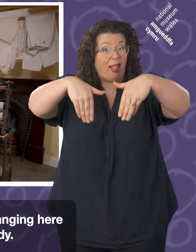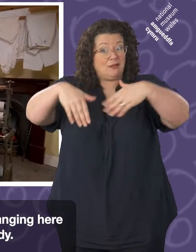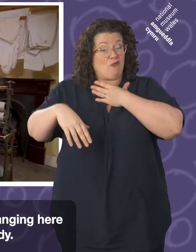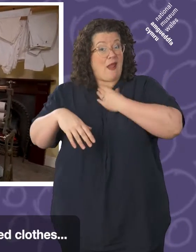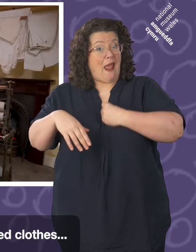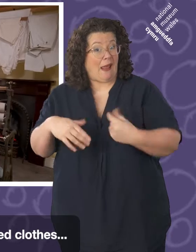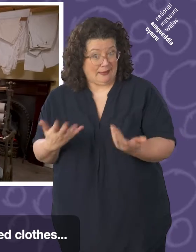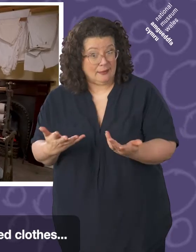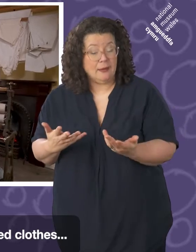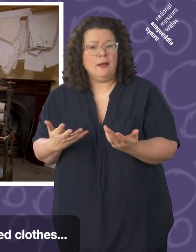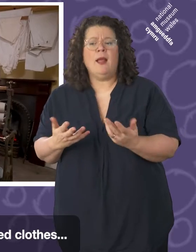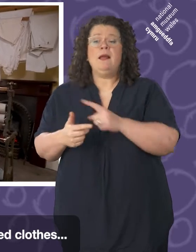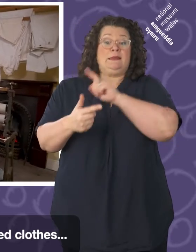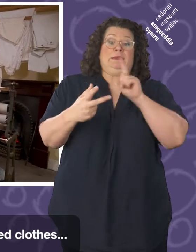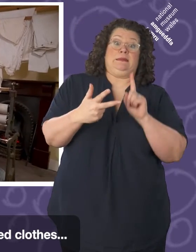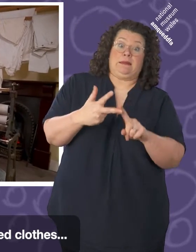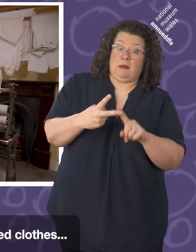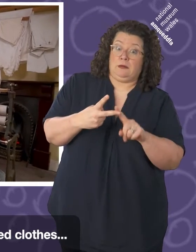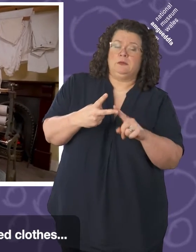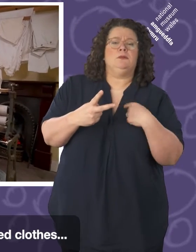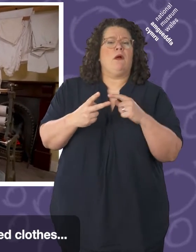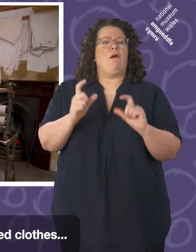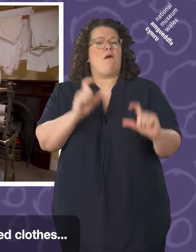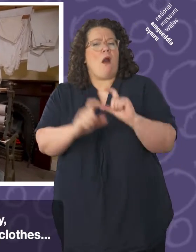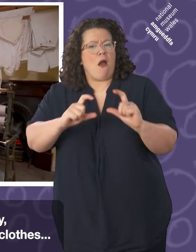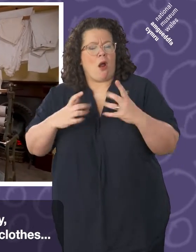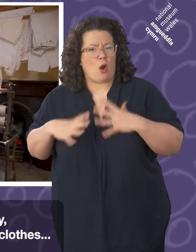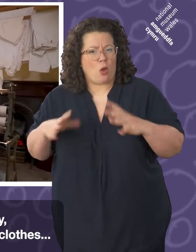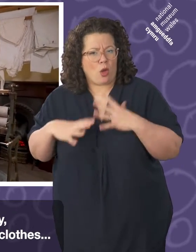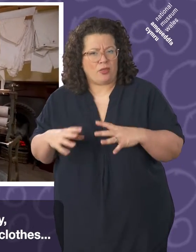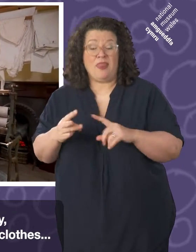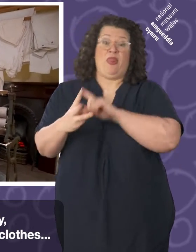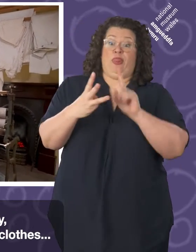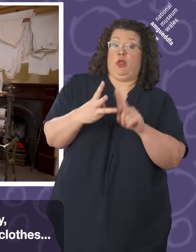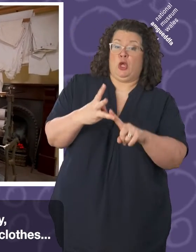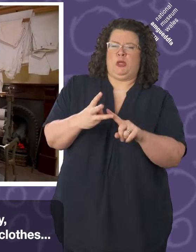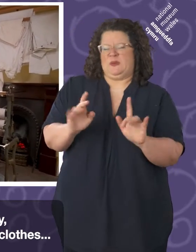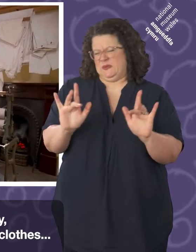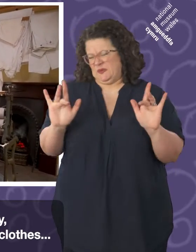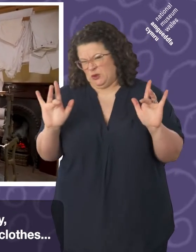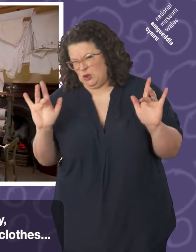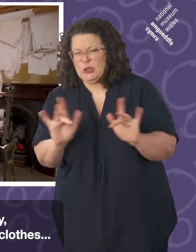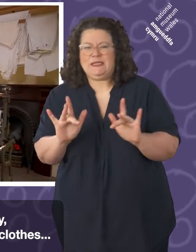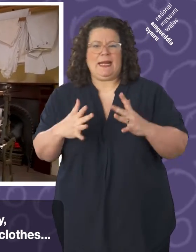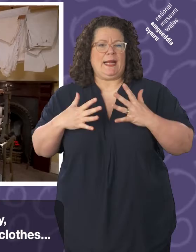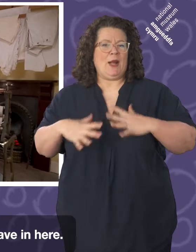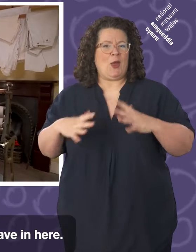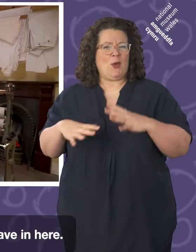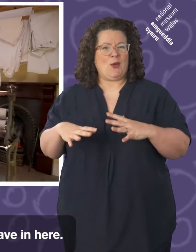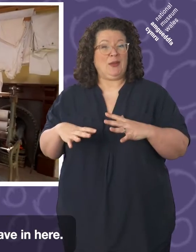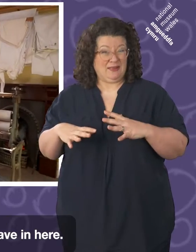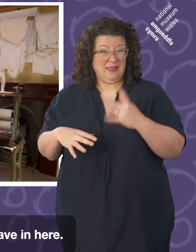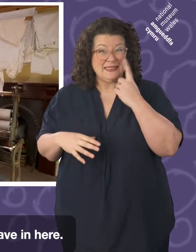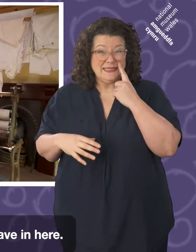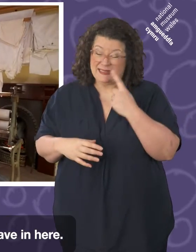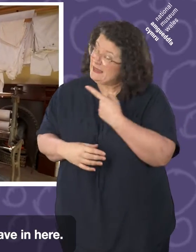already. Then I do the coloured cloths. And finally, I do the very dirty cloths. And